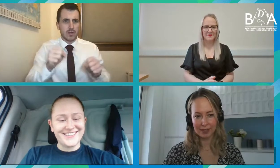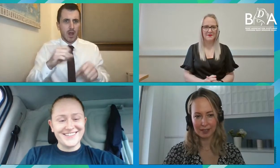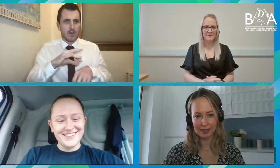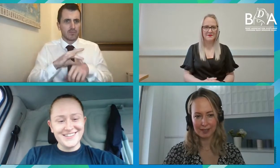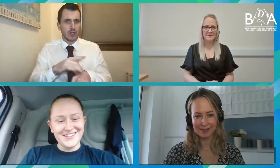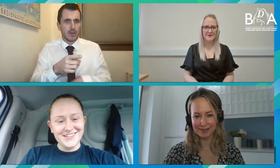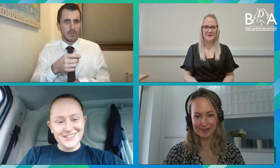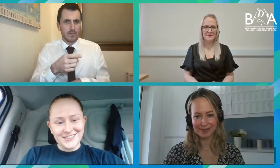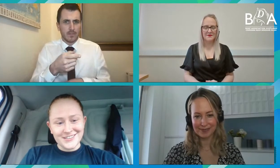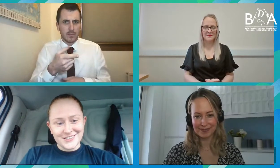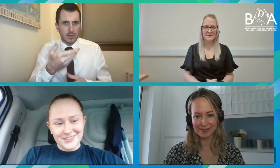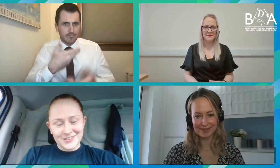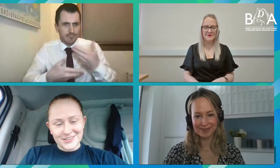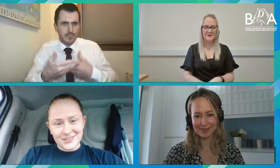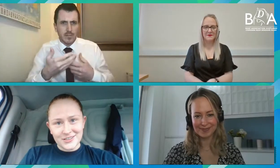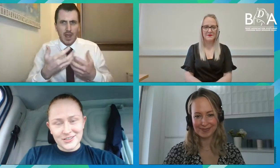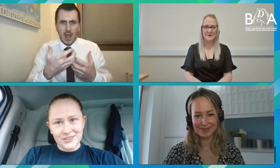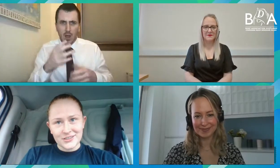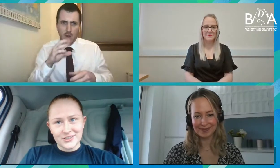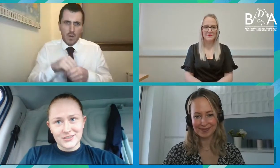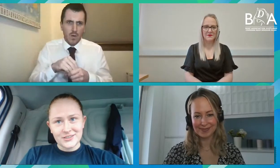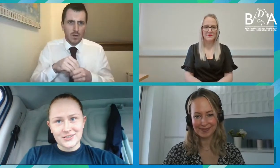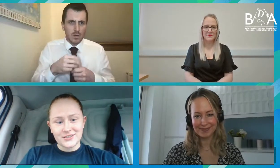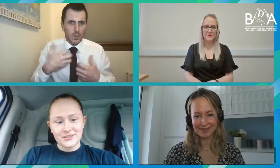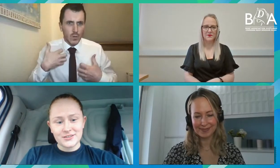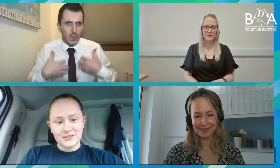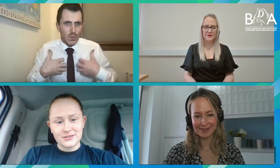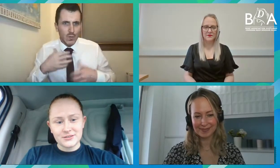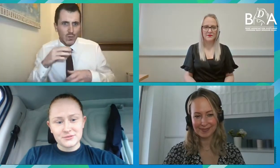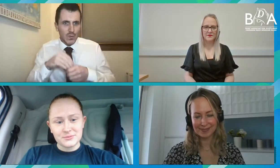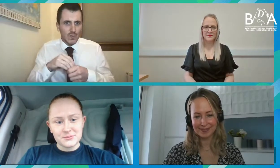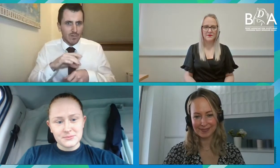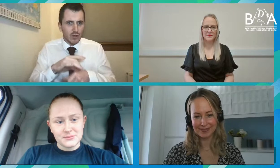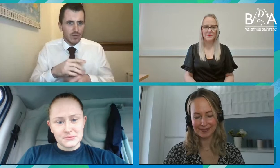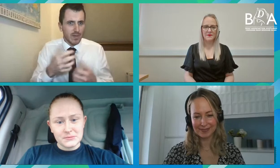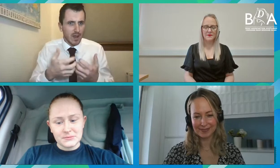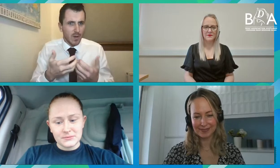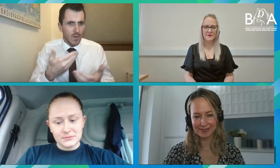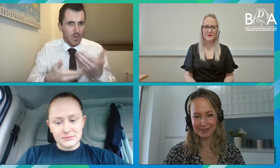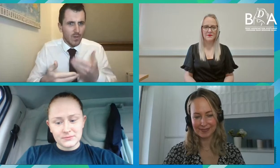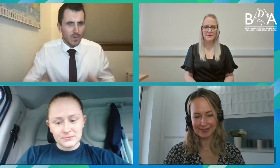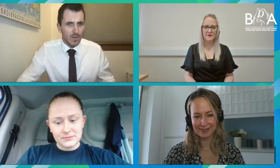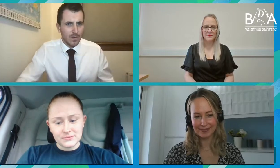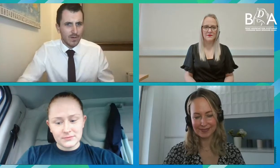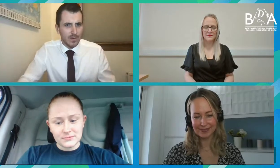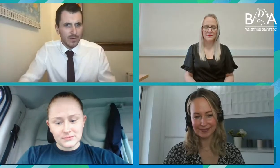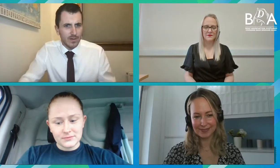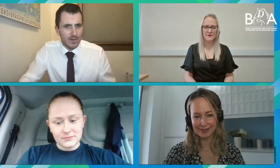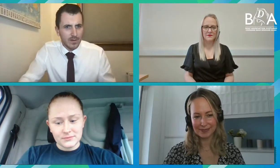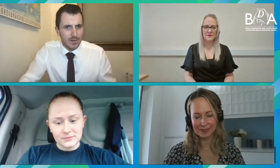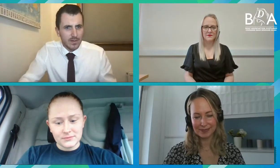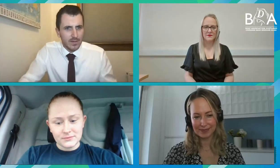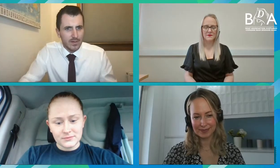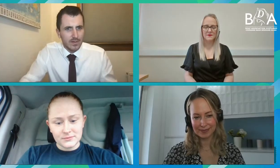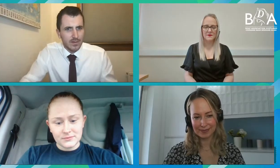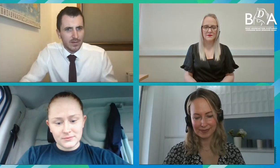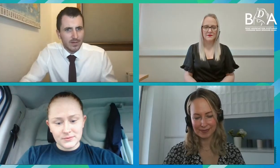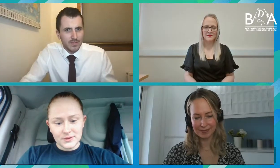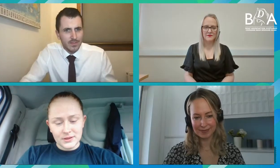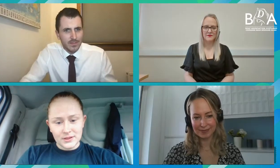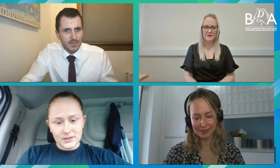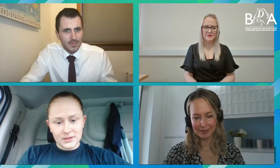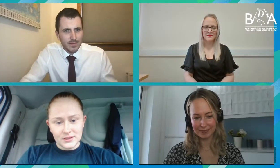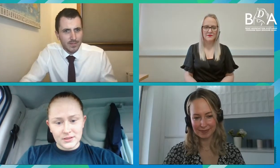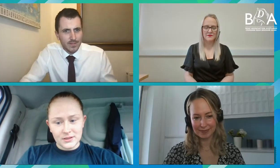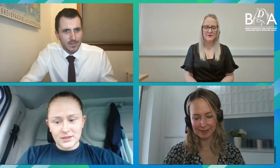Sorry. How did you first get involved in the apprenticeship programme? What was it that drew you towards the apprenticeship programme